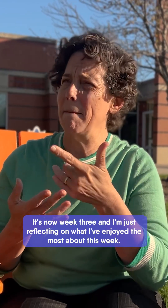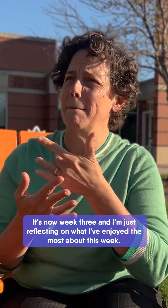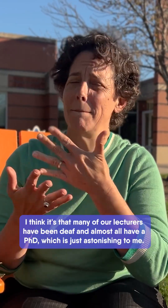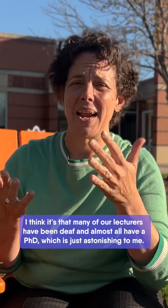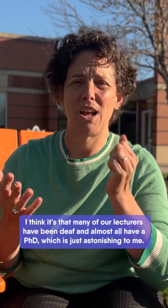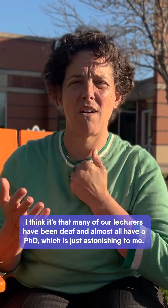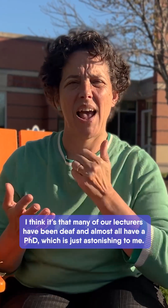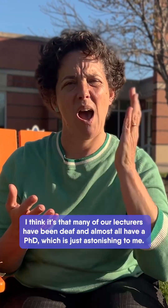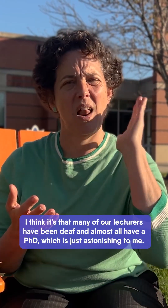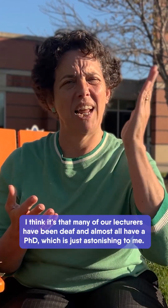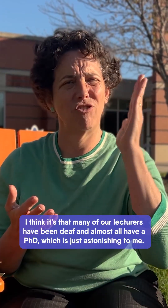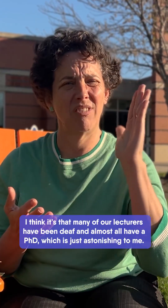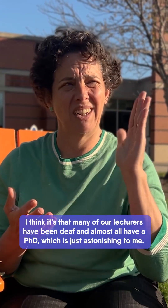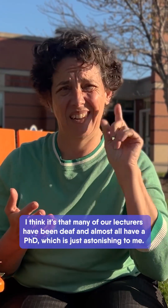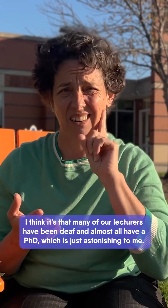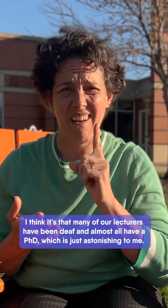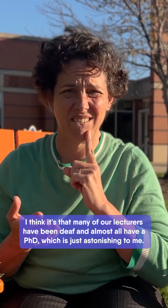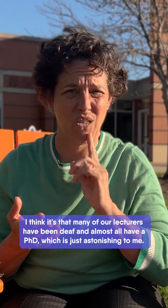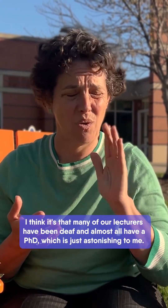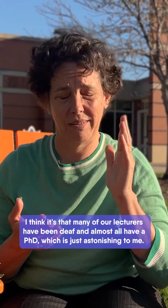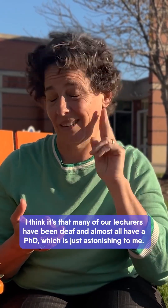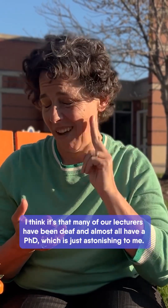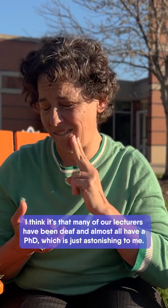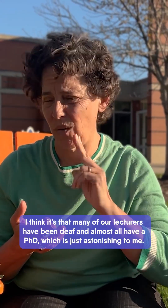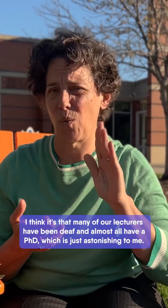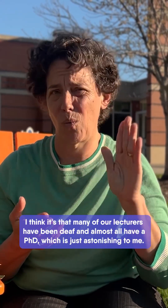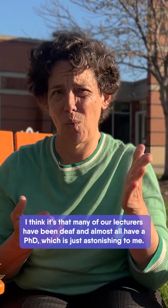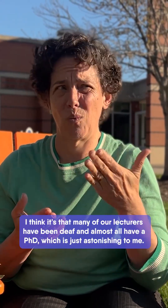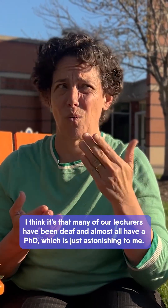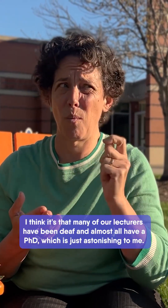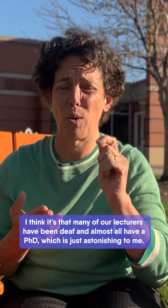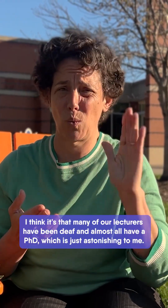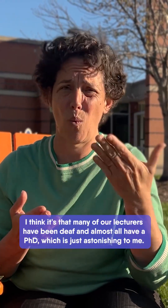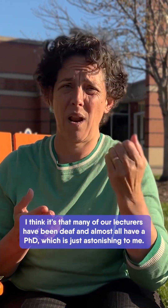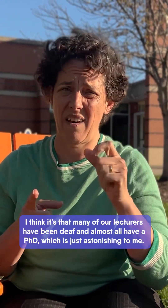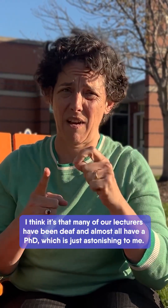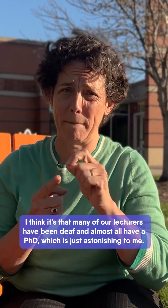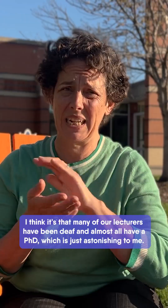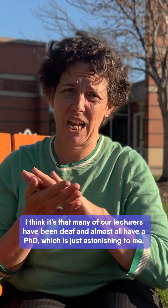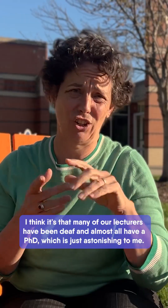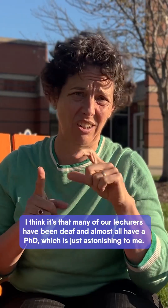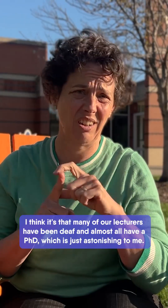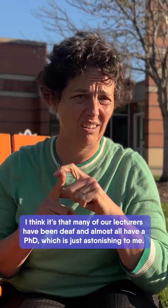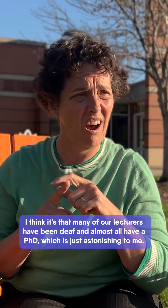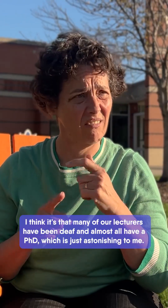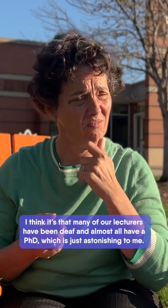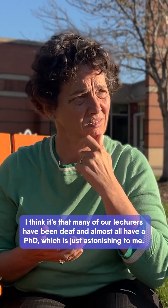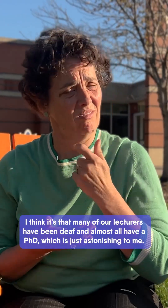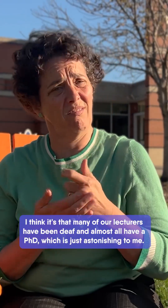I think it's that many of our lecturers have been deaf and almost all have a PhD, which is just astonishing to me.